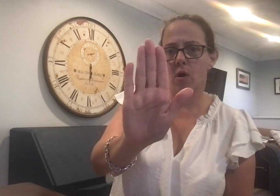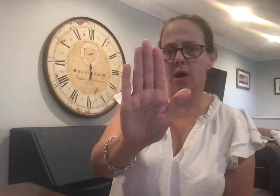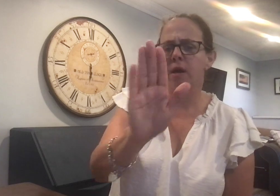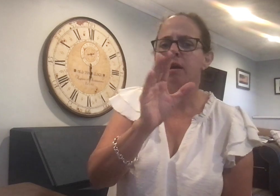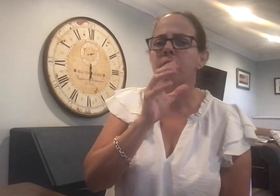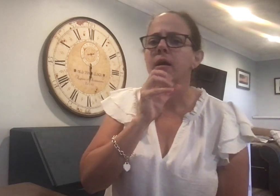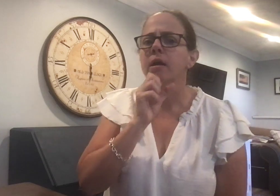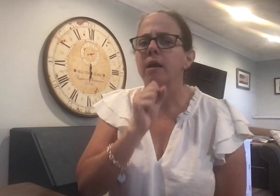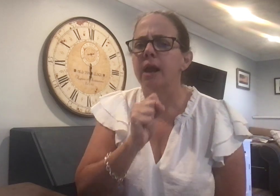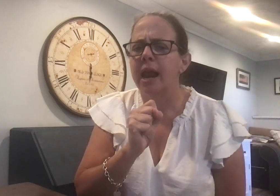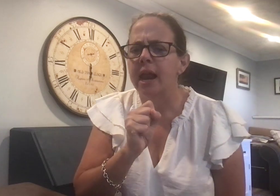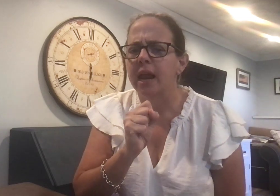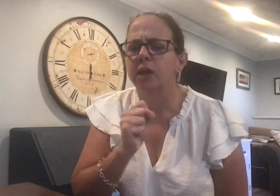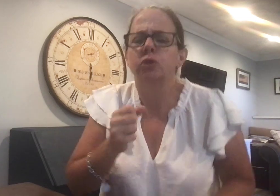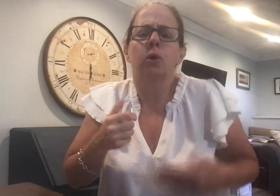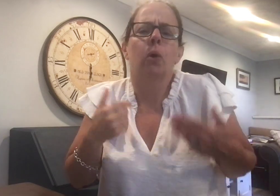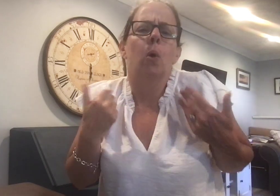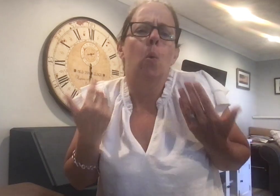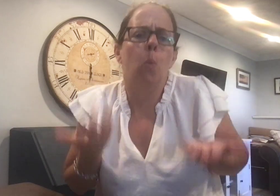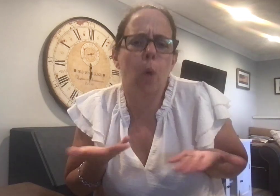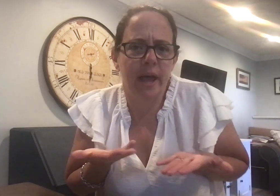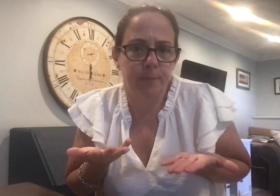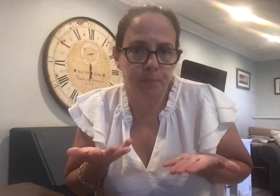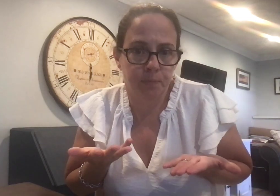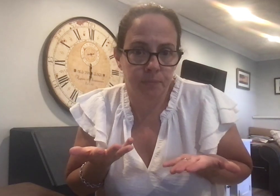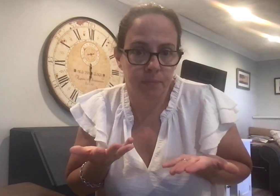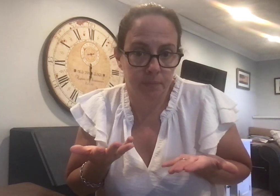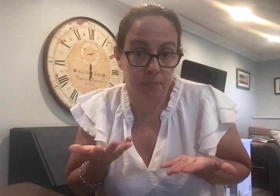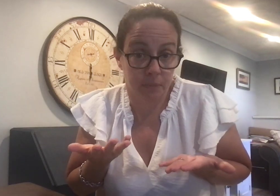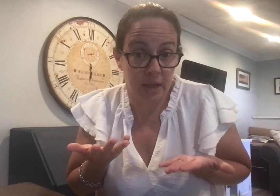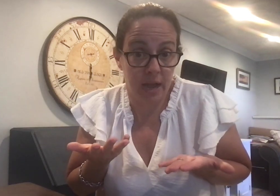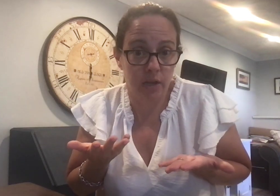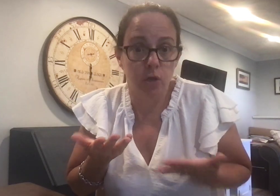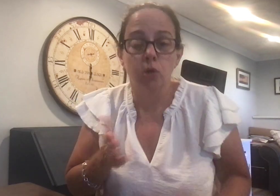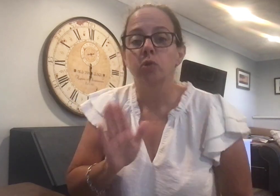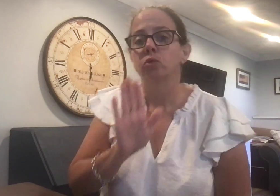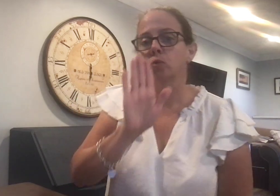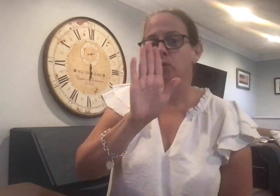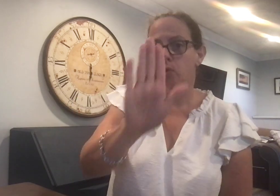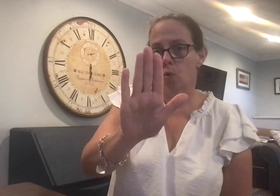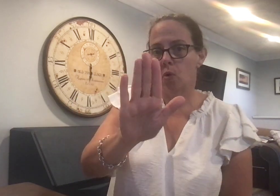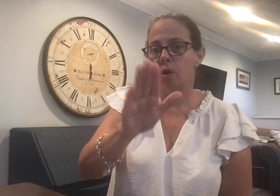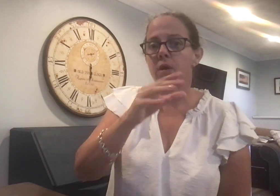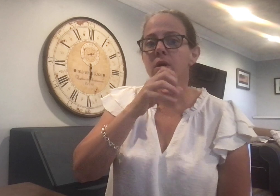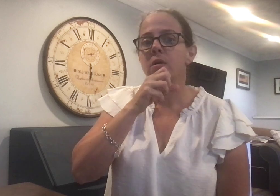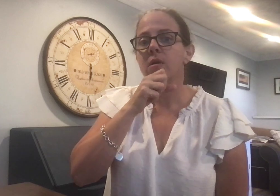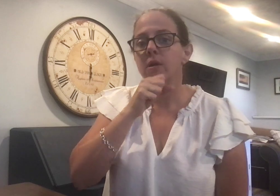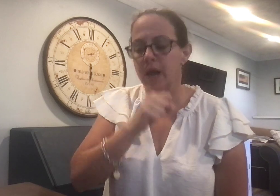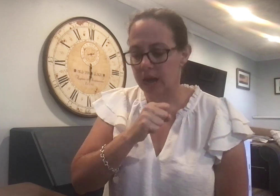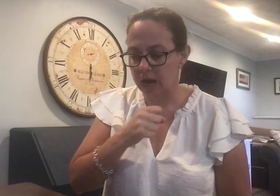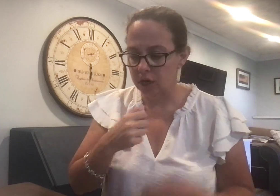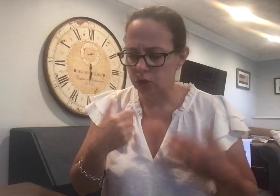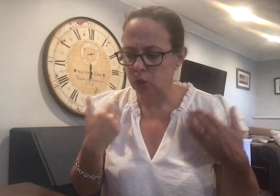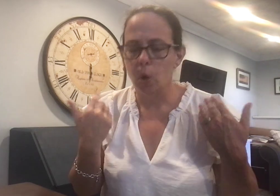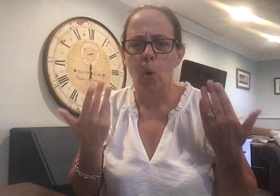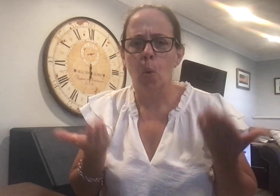your age what? Okay, so your age